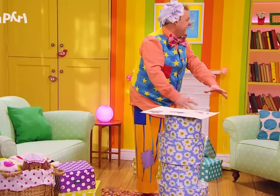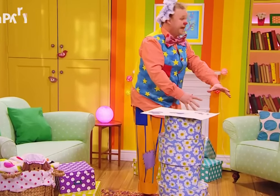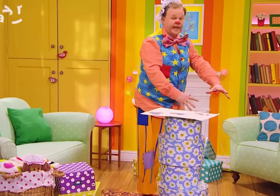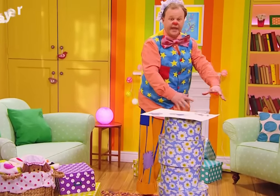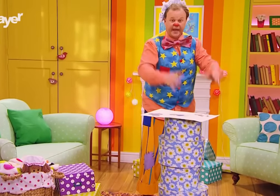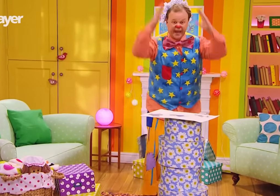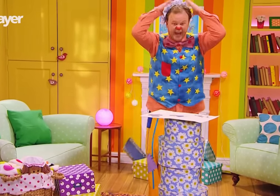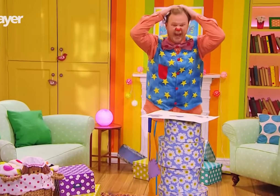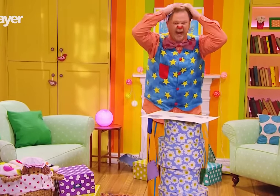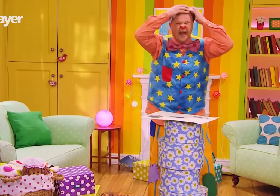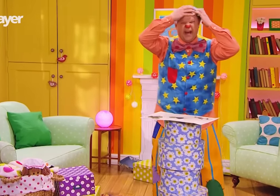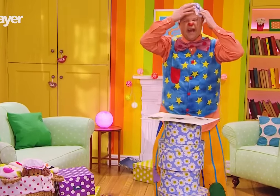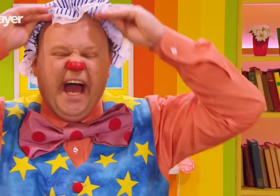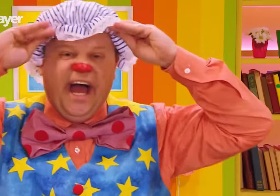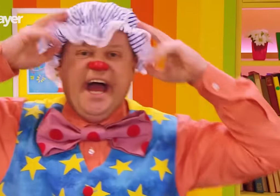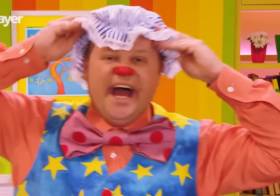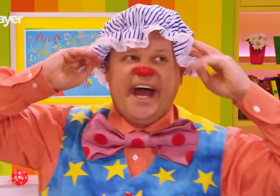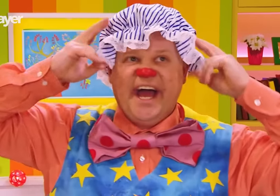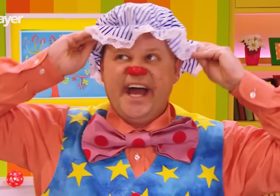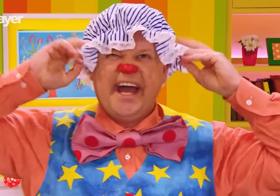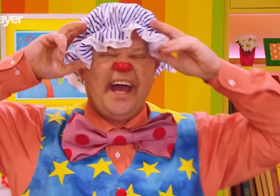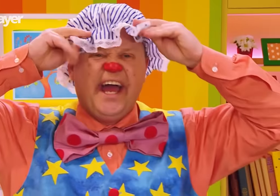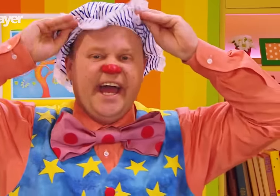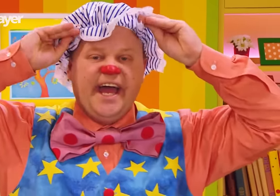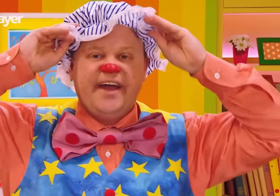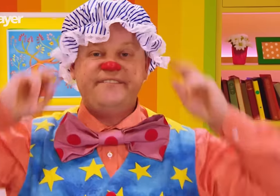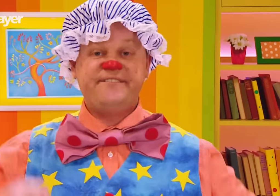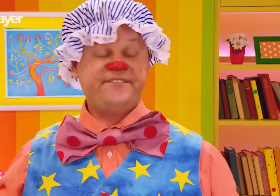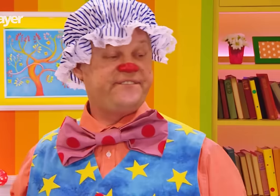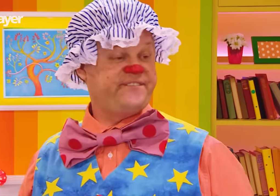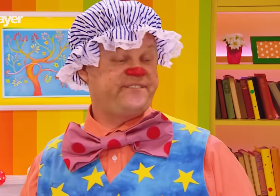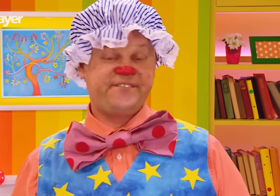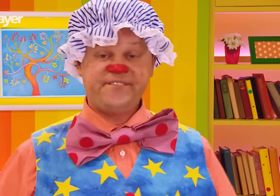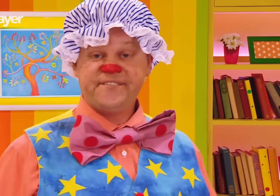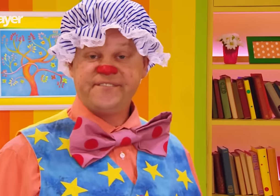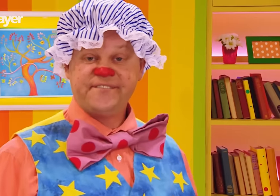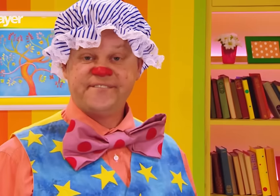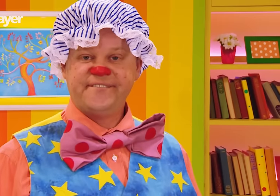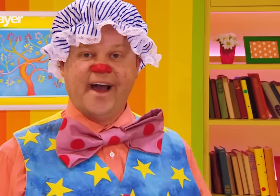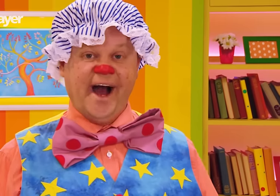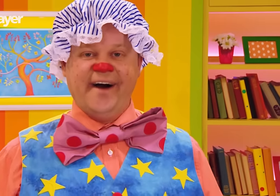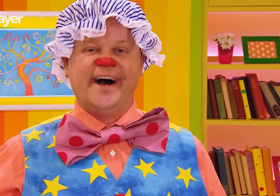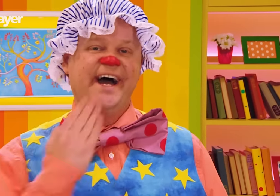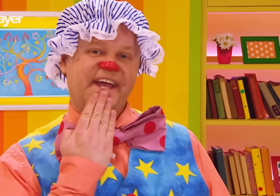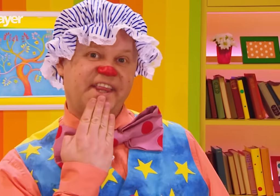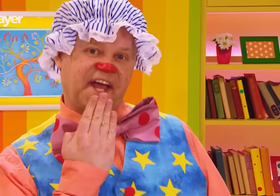You're funny. That isn't Polly Dolly's hat, but it looks very nice, Mr. Tumble. Thank